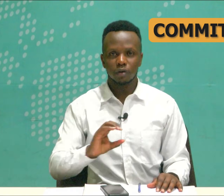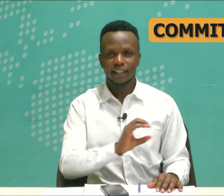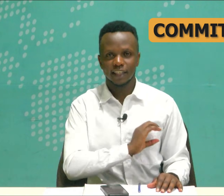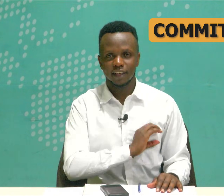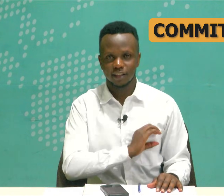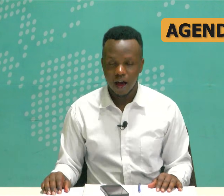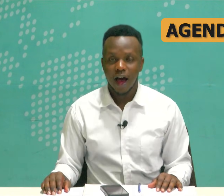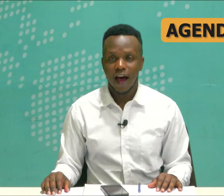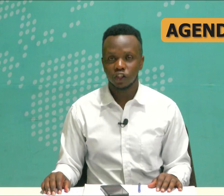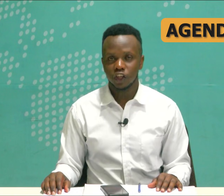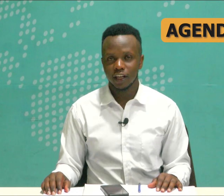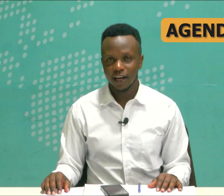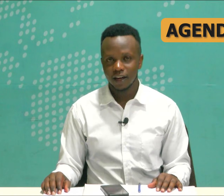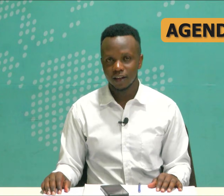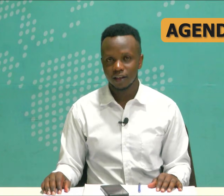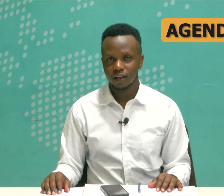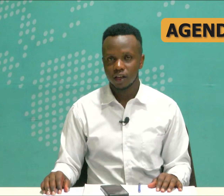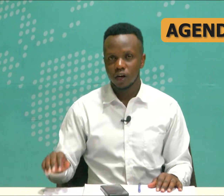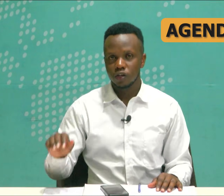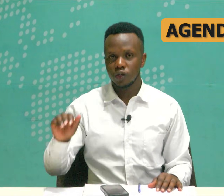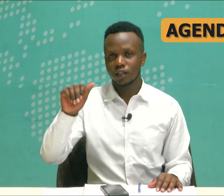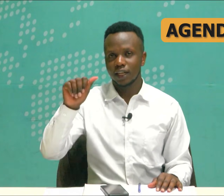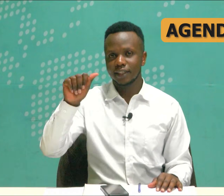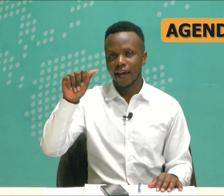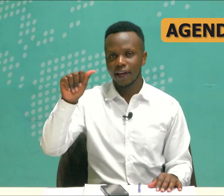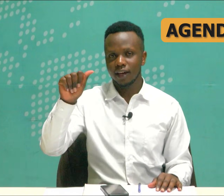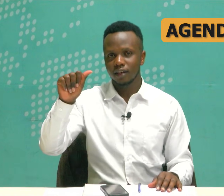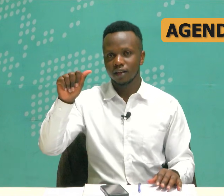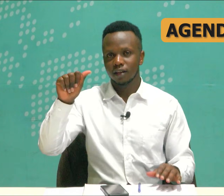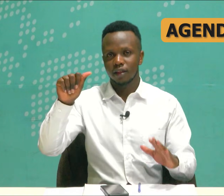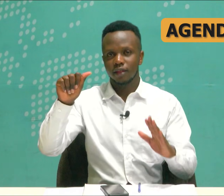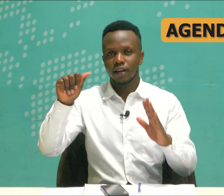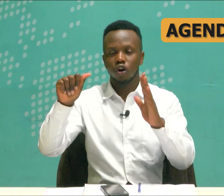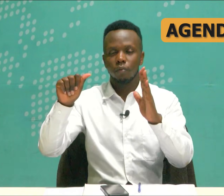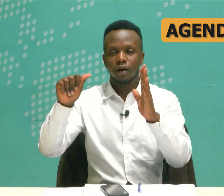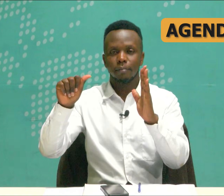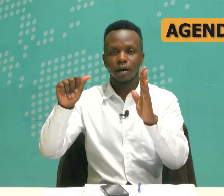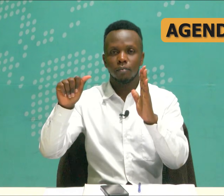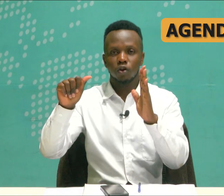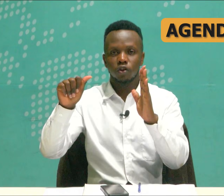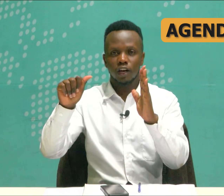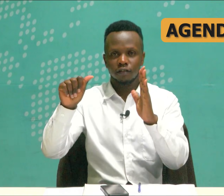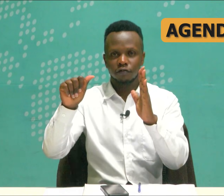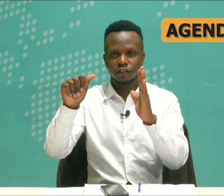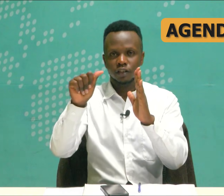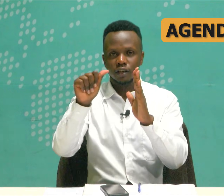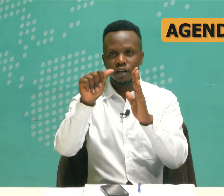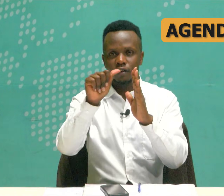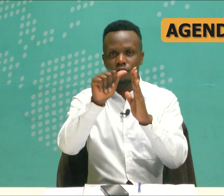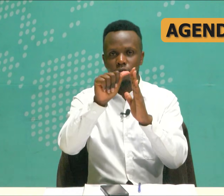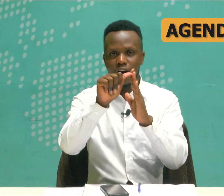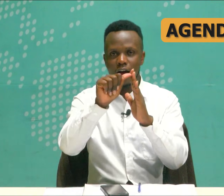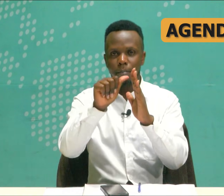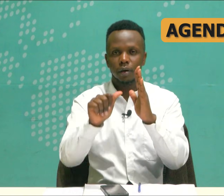Committee. Agenda, use letter A, then open palm on your left, from up,